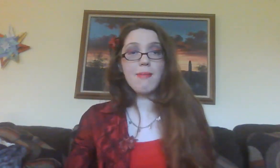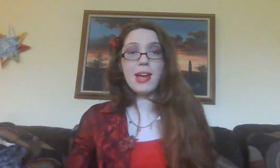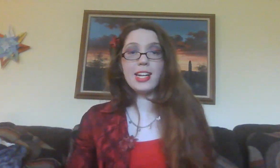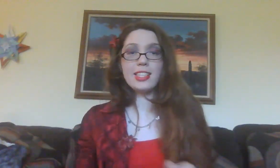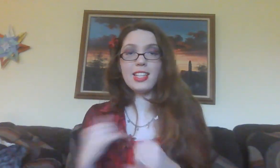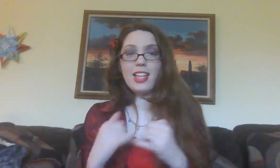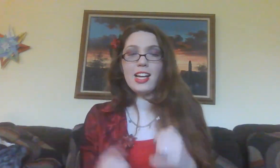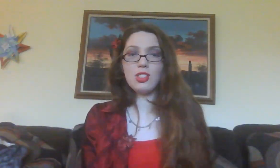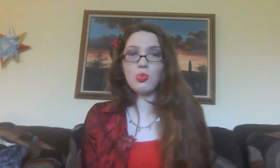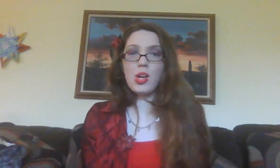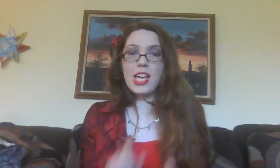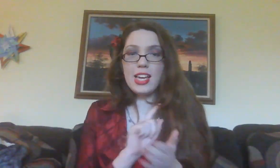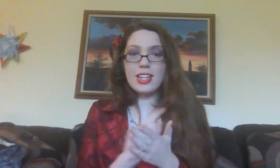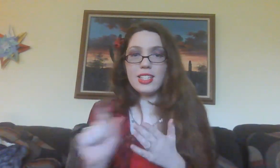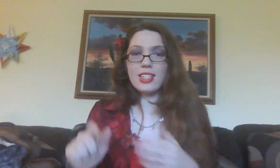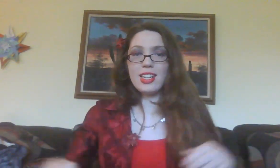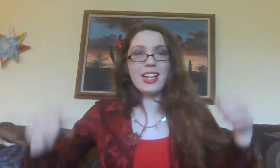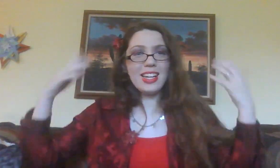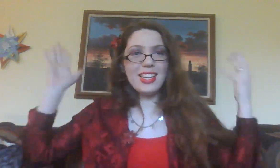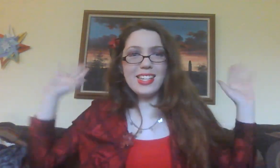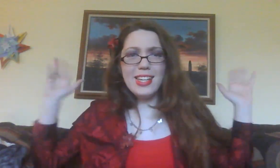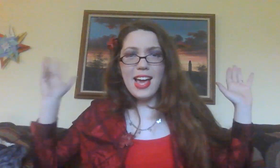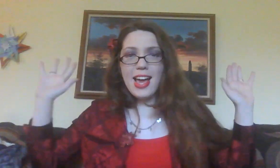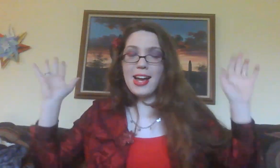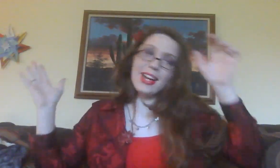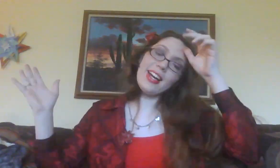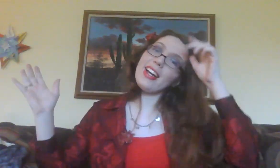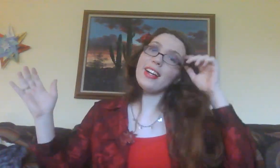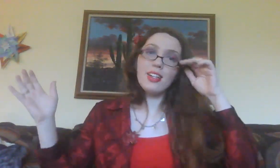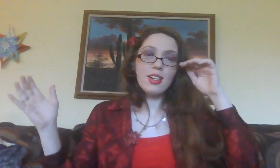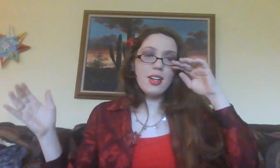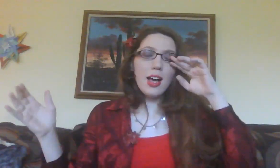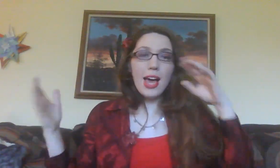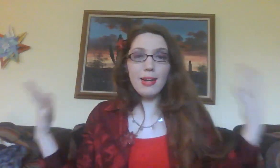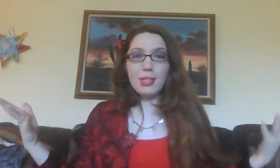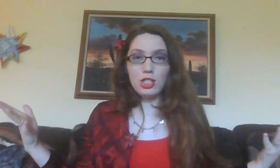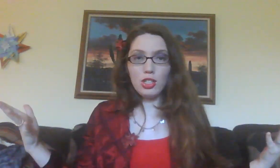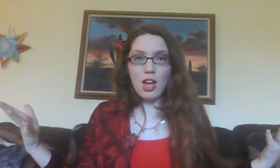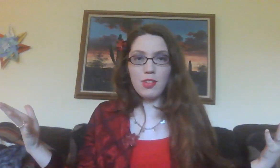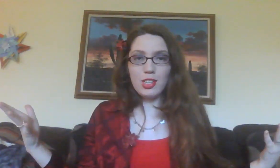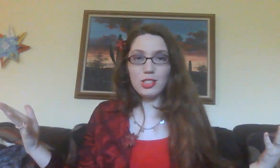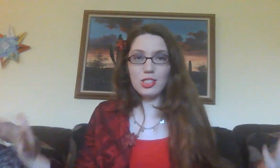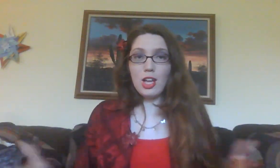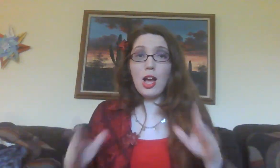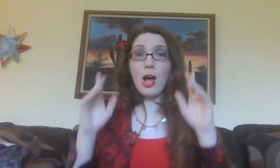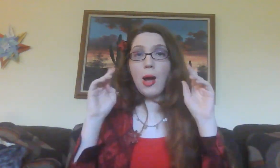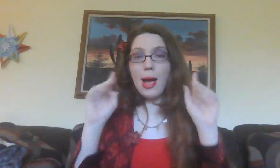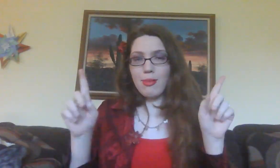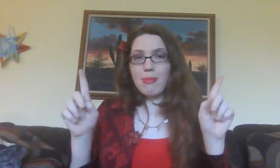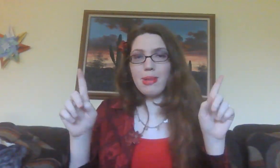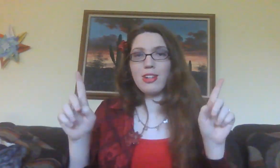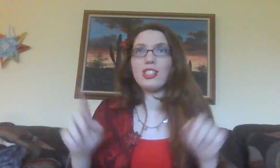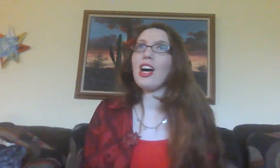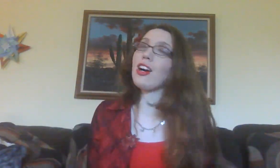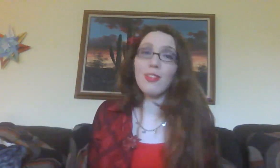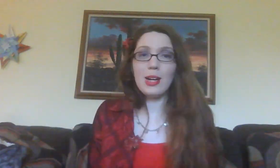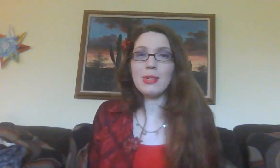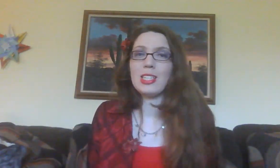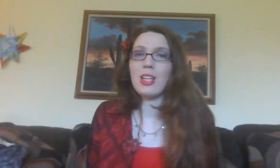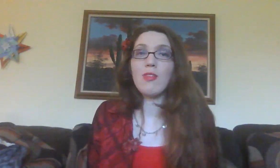Made it to the last week. Yay! Enemies to Lovers! And what better song for Enemies to Lovers